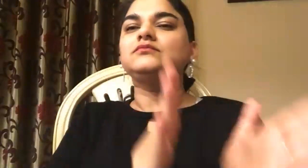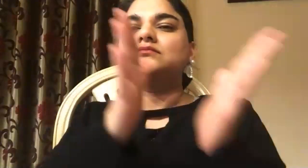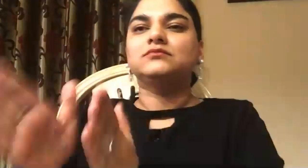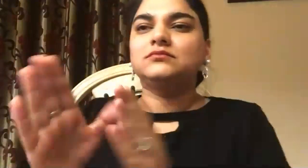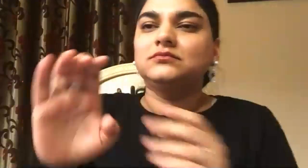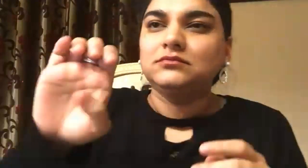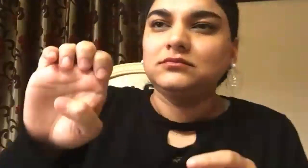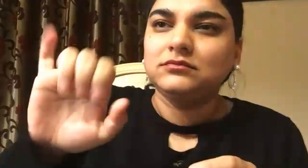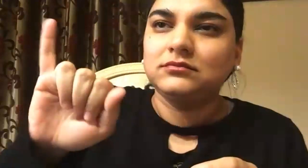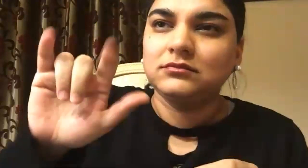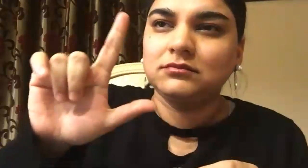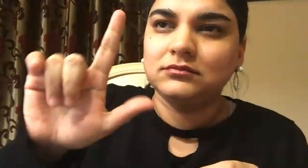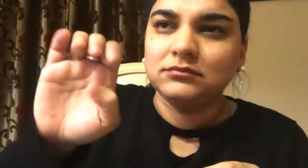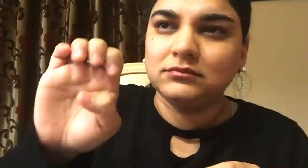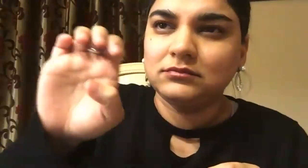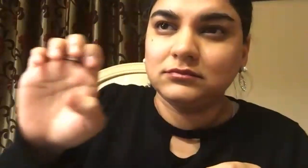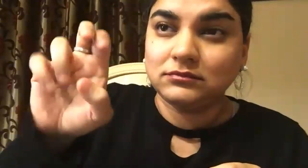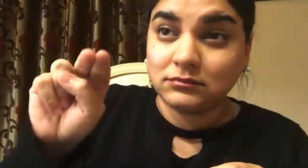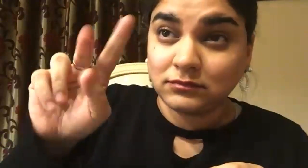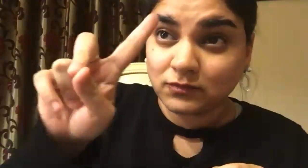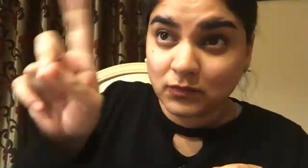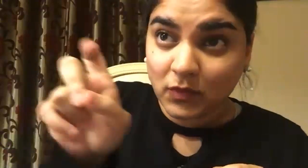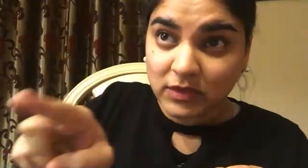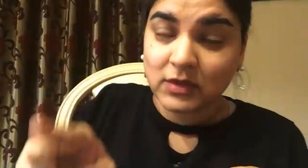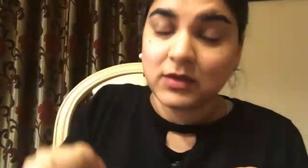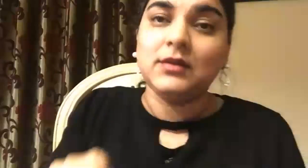and how we can be more inclusive for all. Now to Eileen's question,